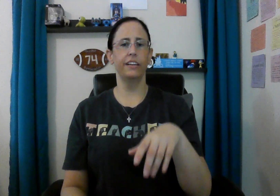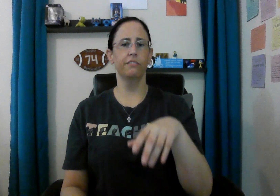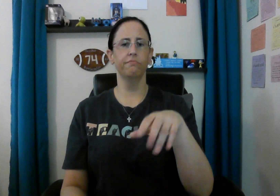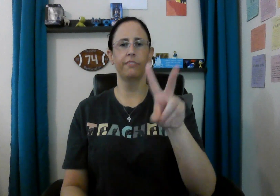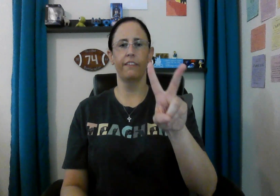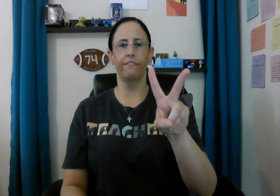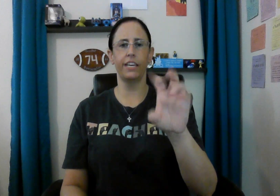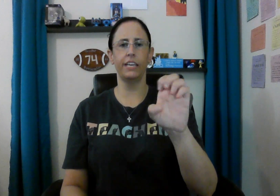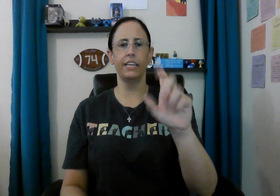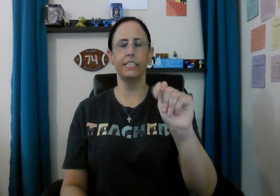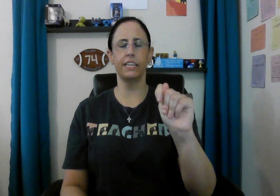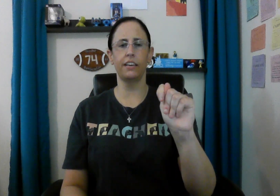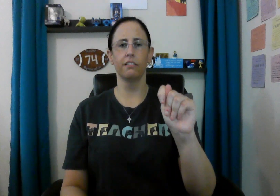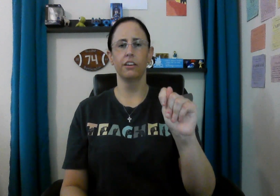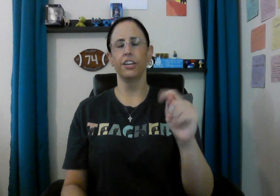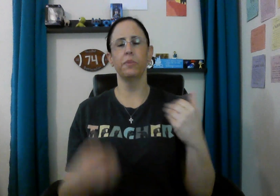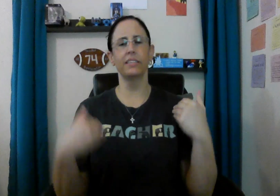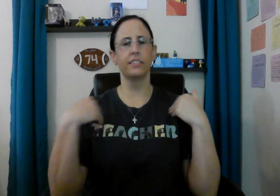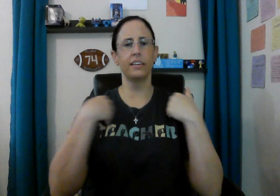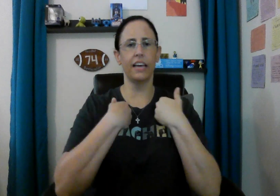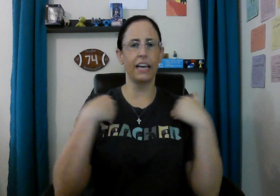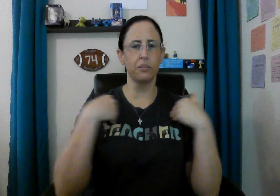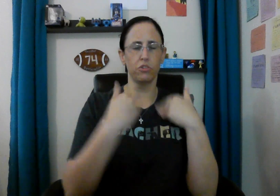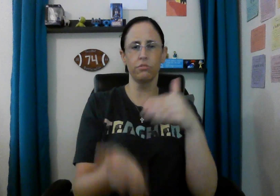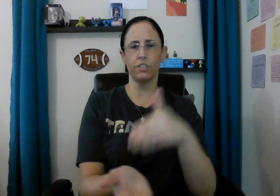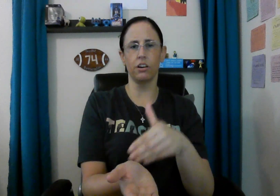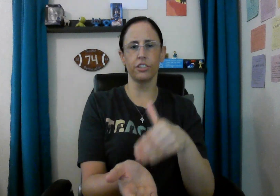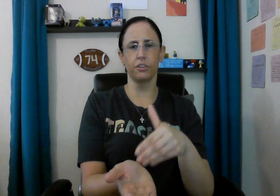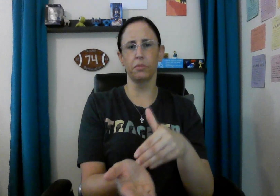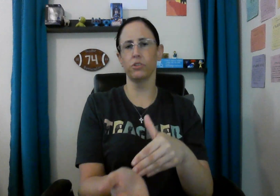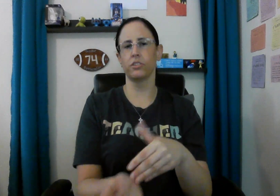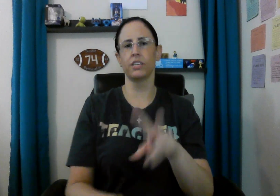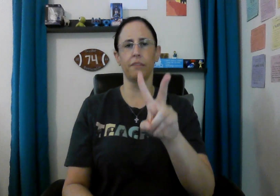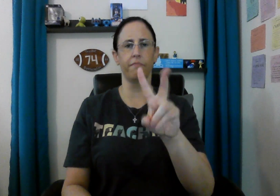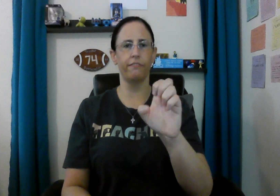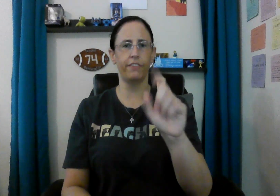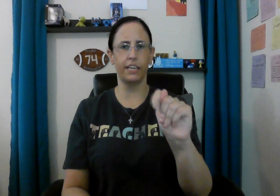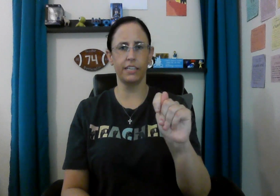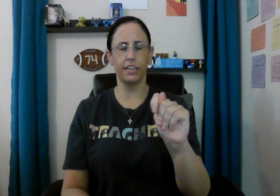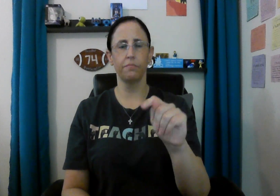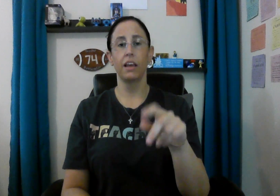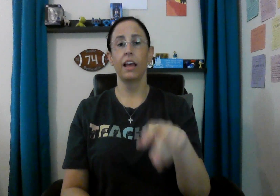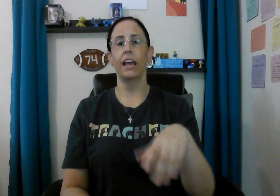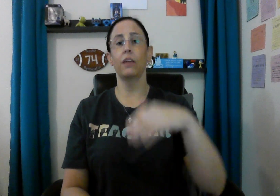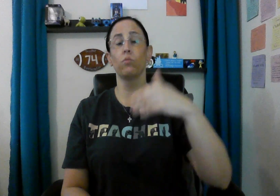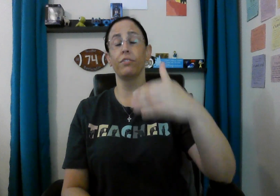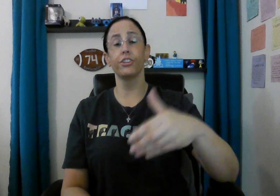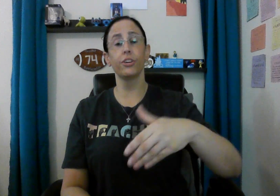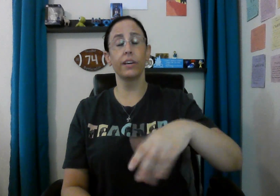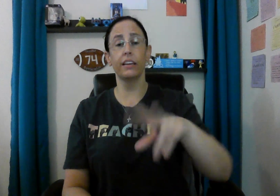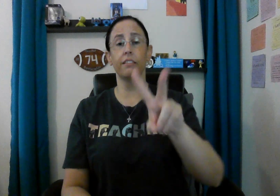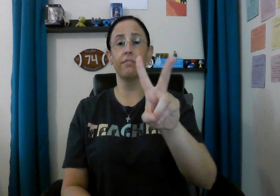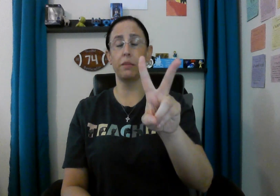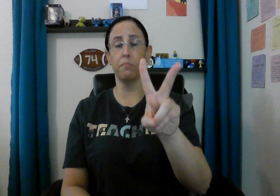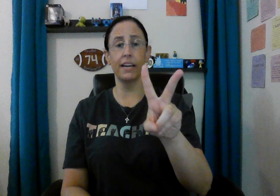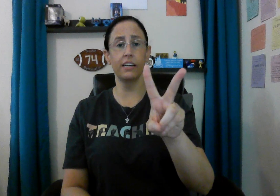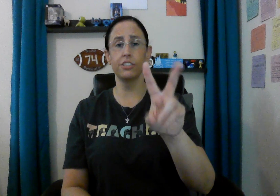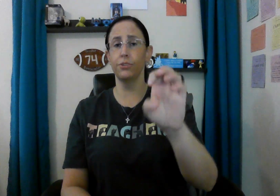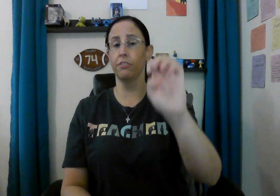veterinarian, V-E-T. You might see animal doctor, but most of the time V-E-T. And when they're doing it, they might not do the